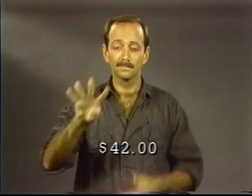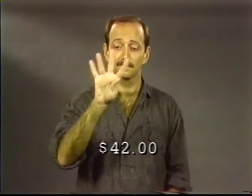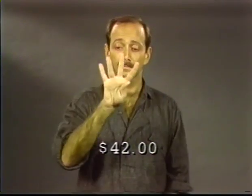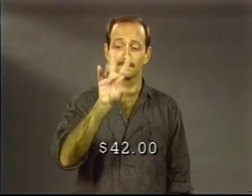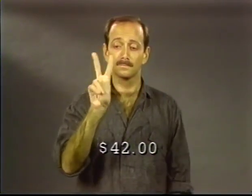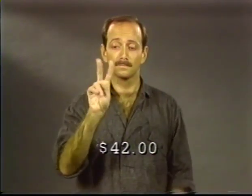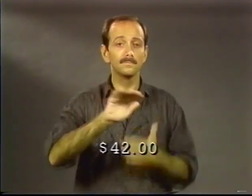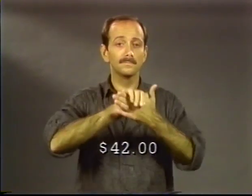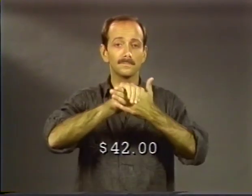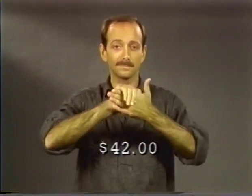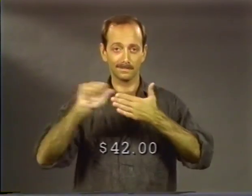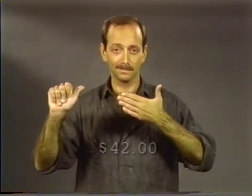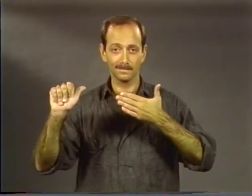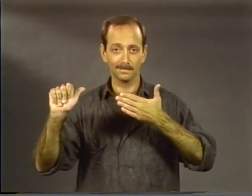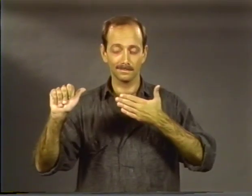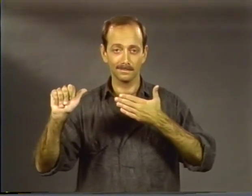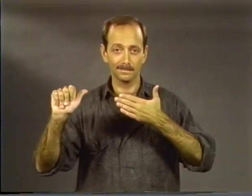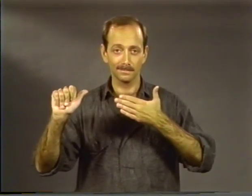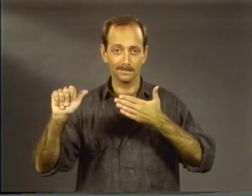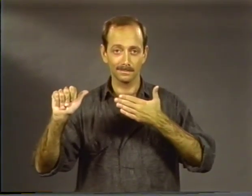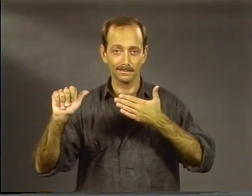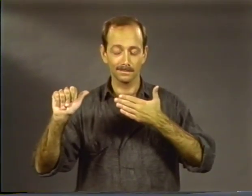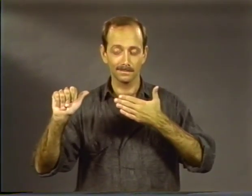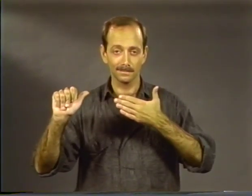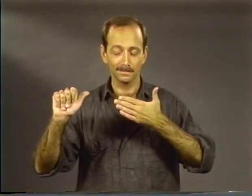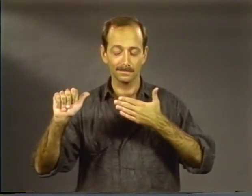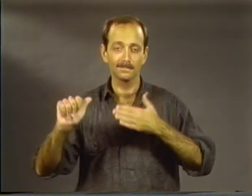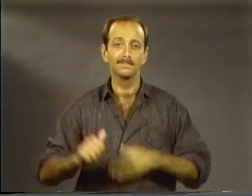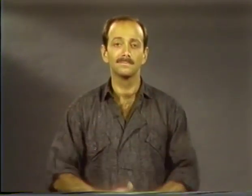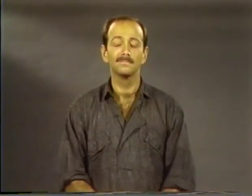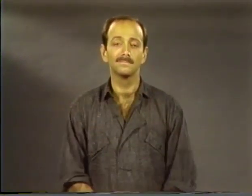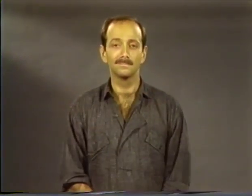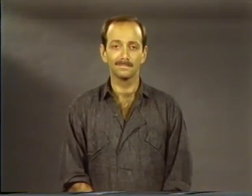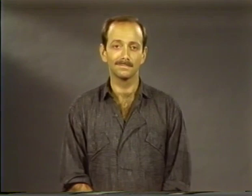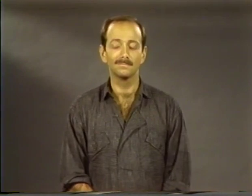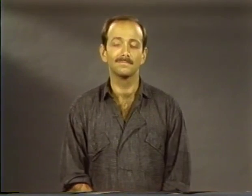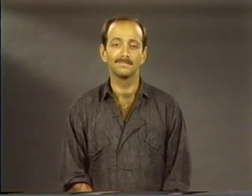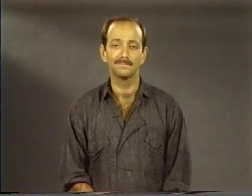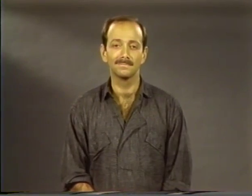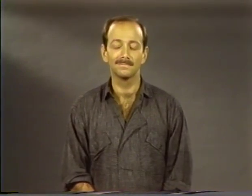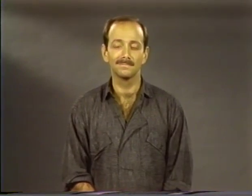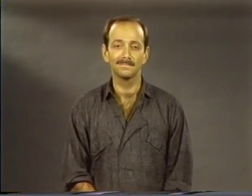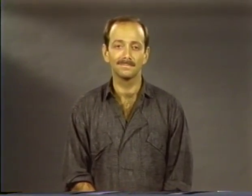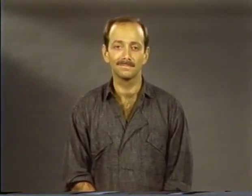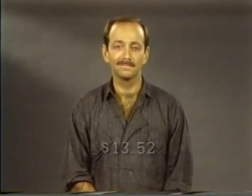$42. For all other dollar amounts, just sign them the way you say them.